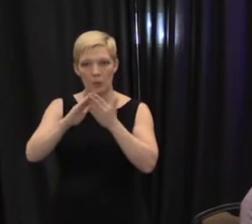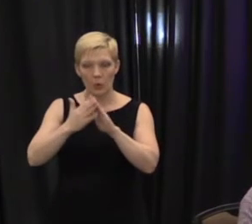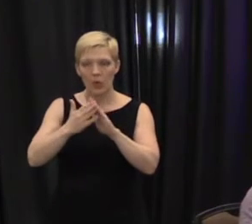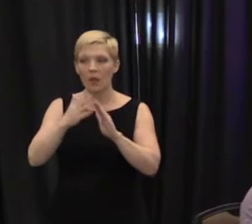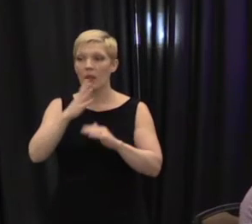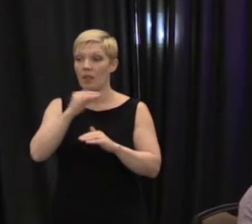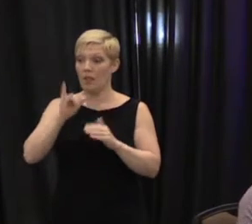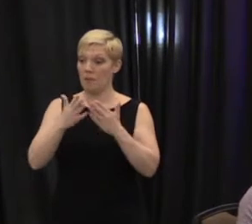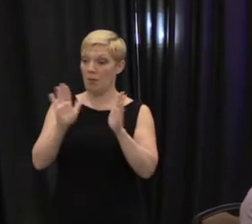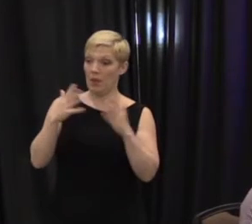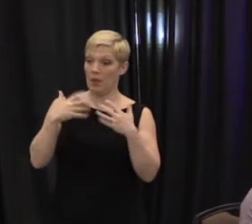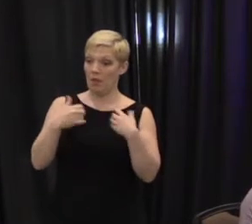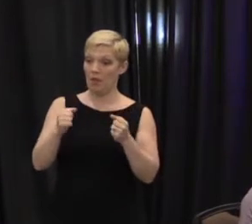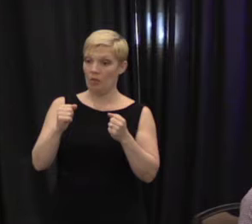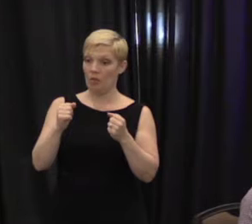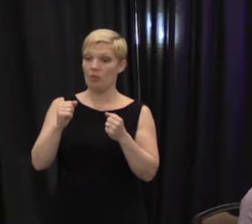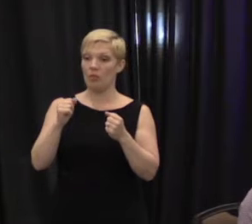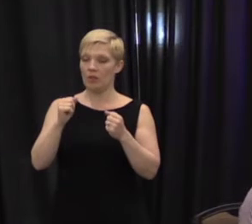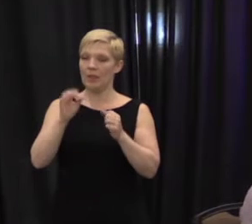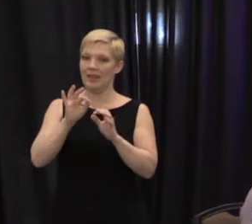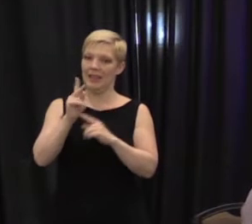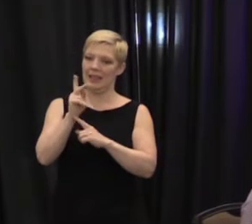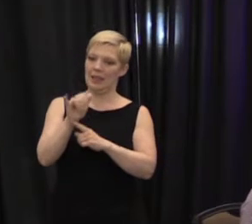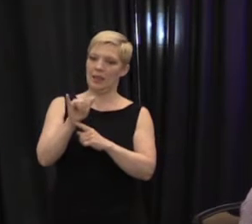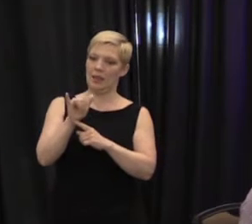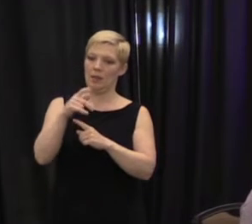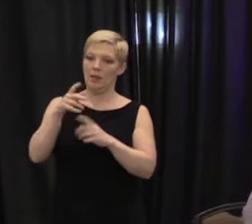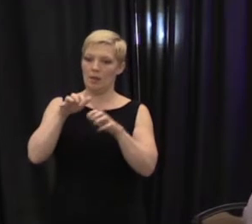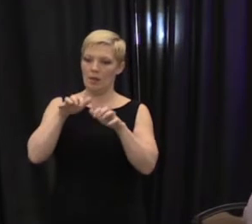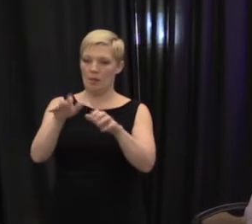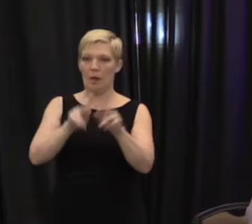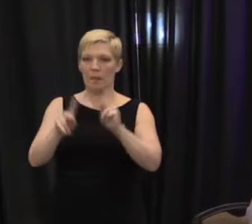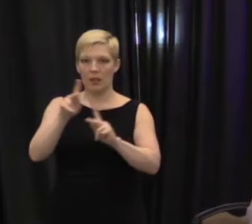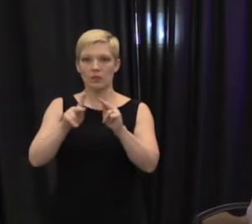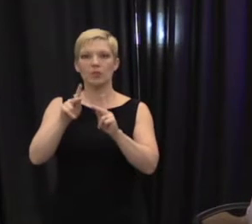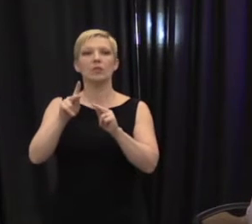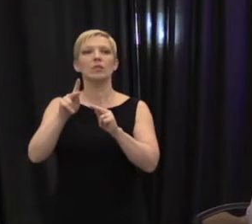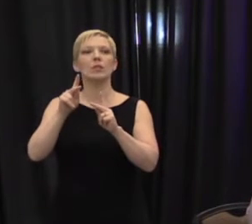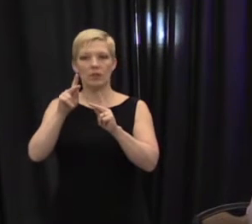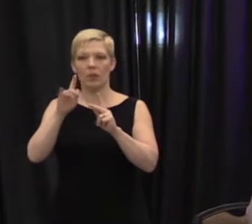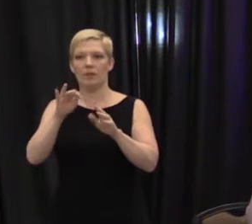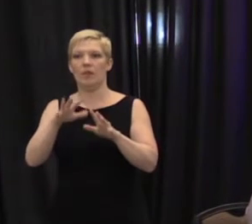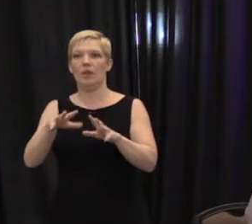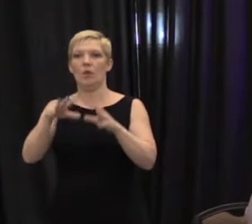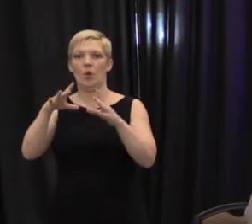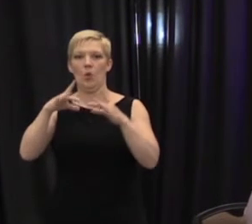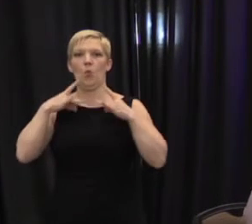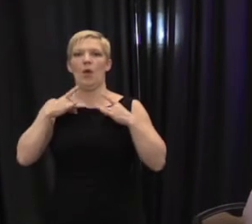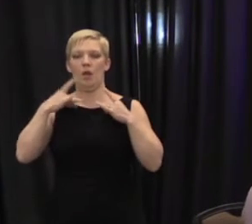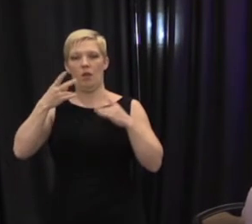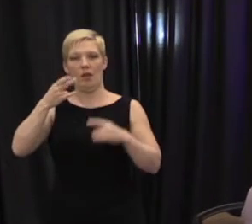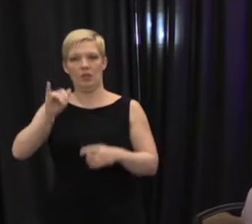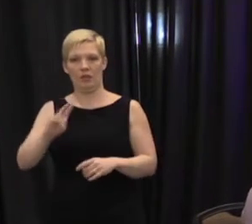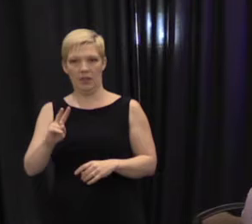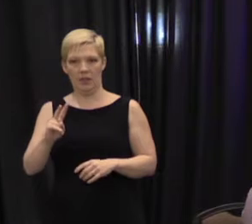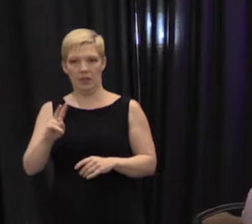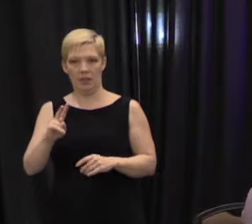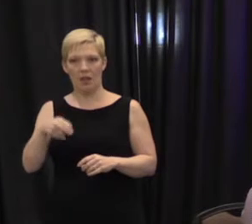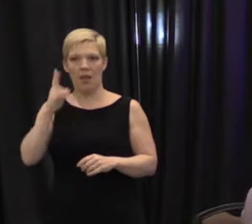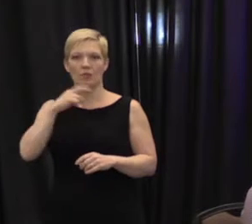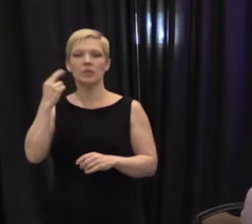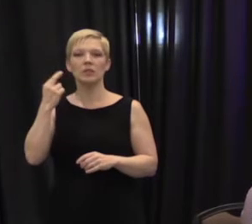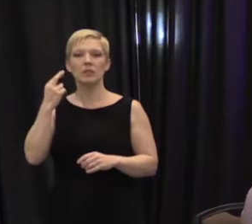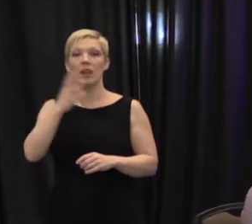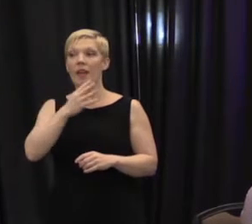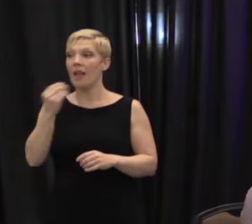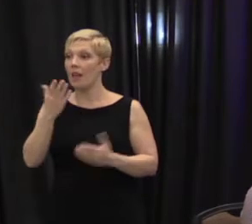otherwise public health term key populations, who are at highest risk of acquiring HIV. And they will probably